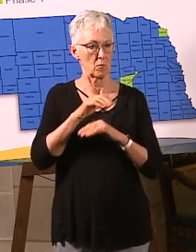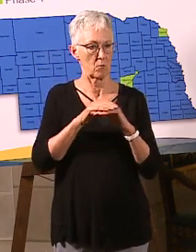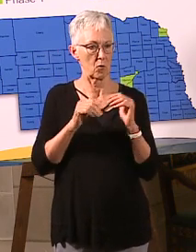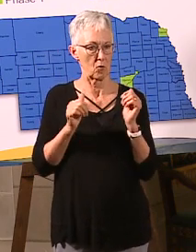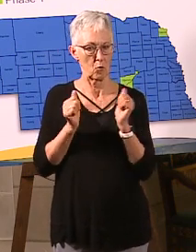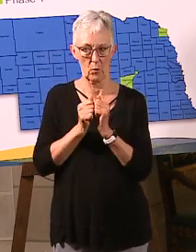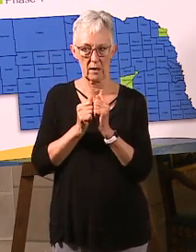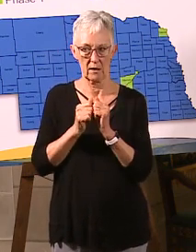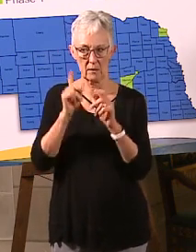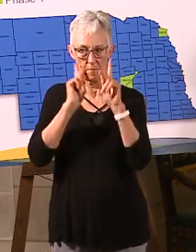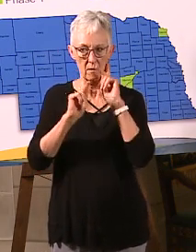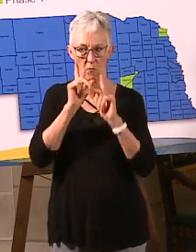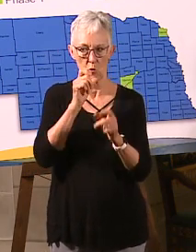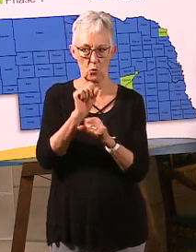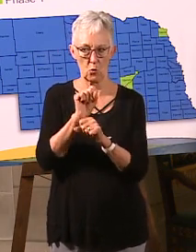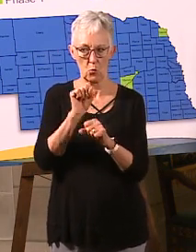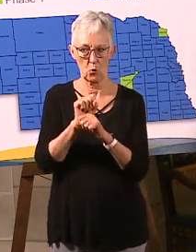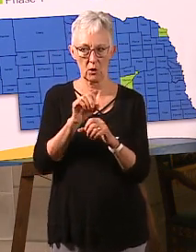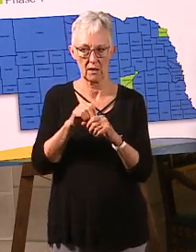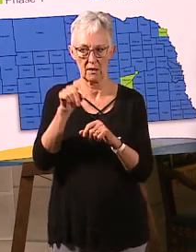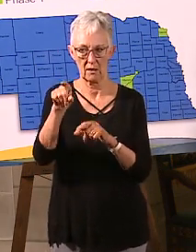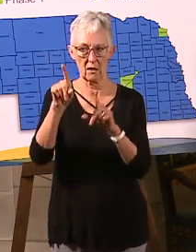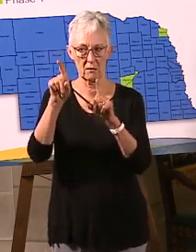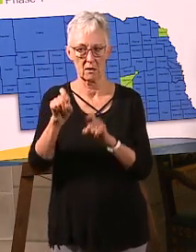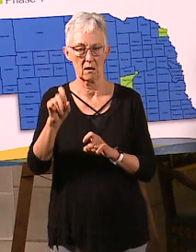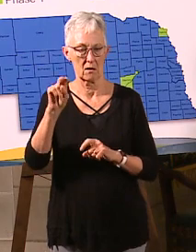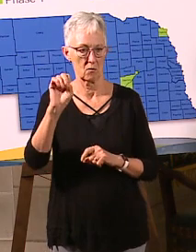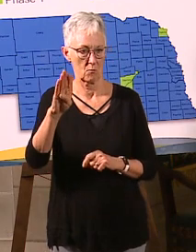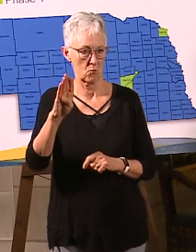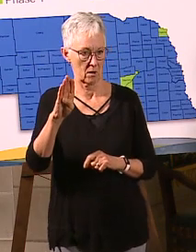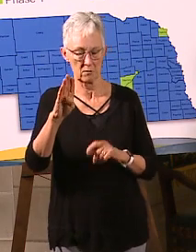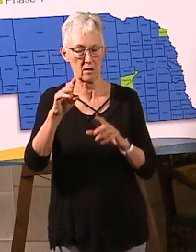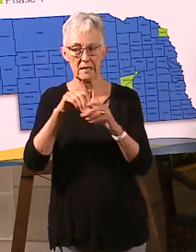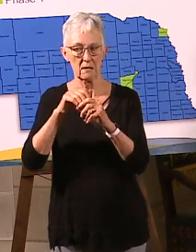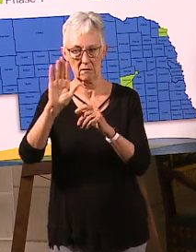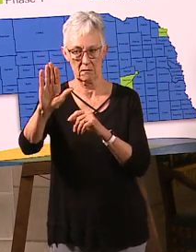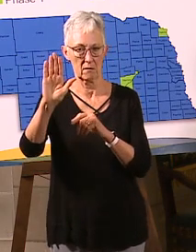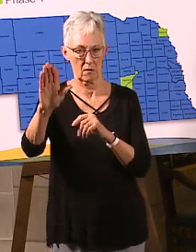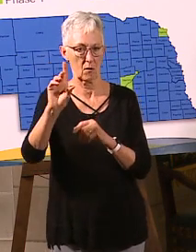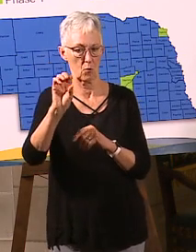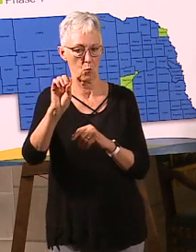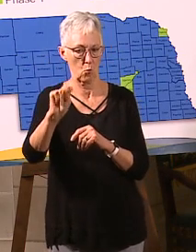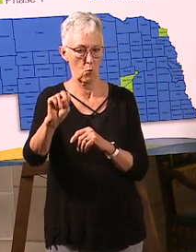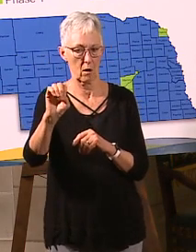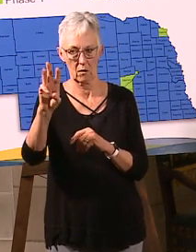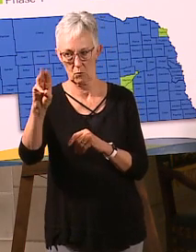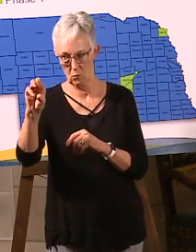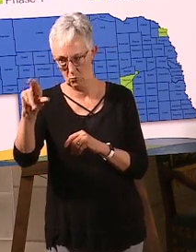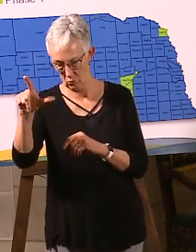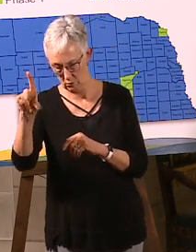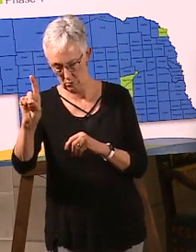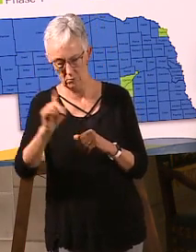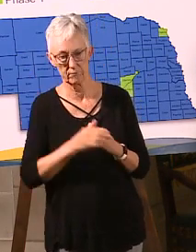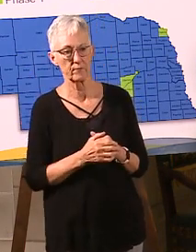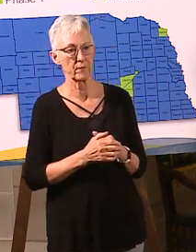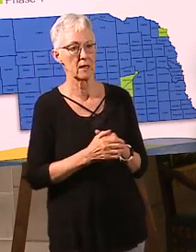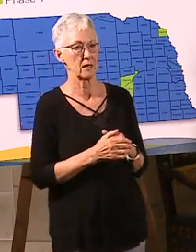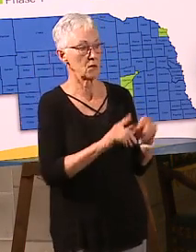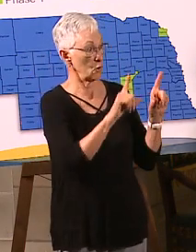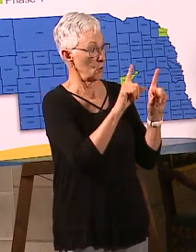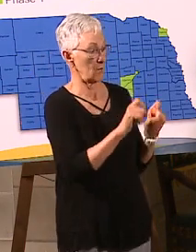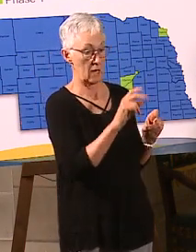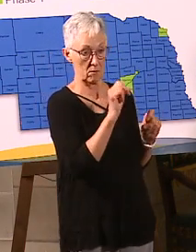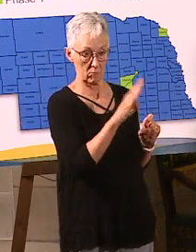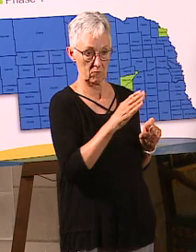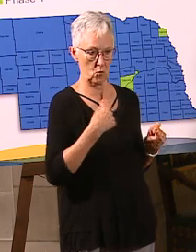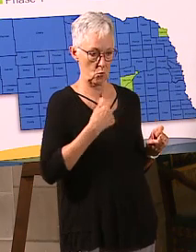having said that, we do put the testnebraska.com in different places. So, for example, we've had them in Grand Island or Lexington or some of these other